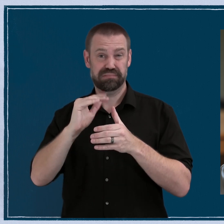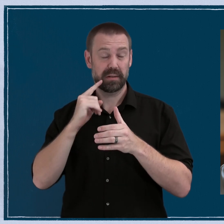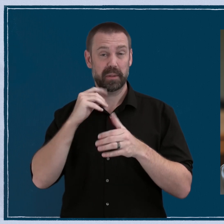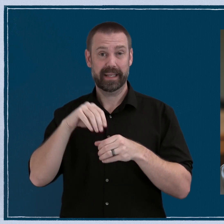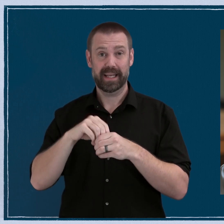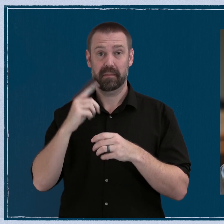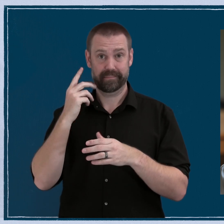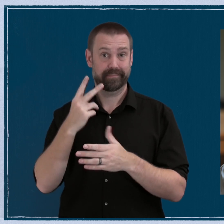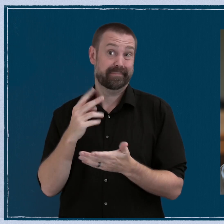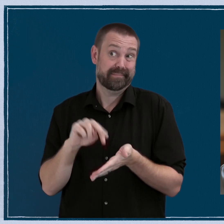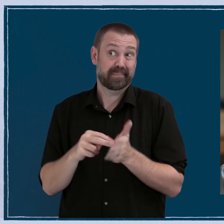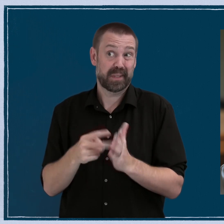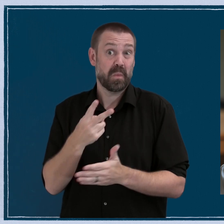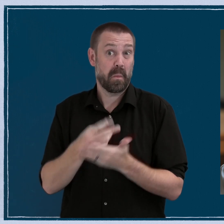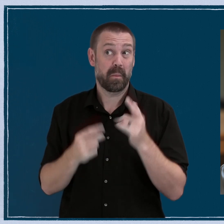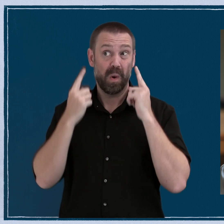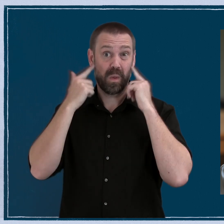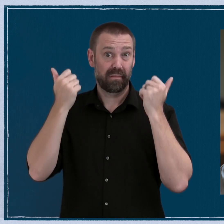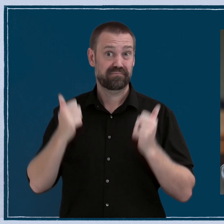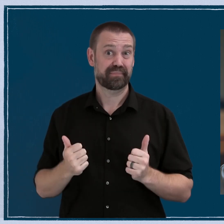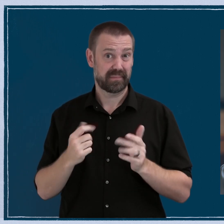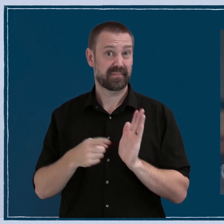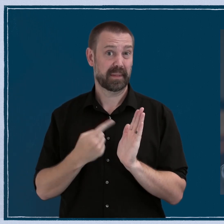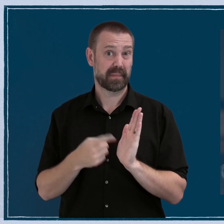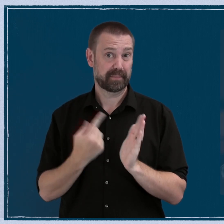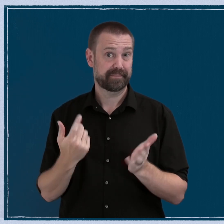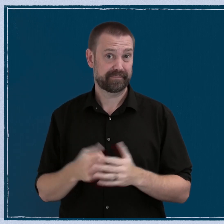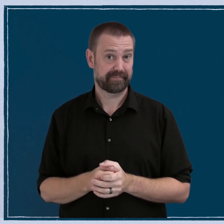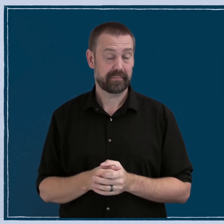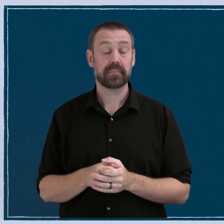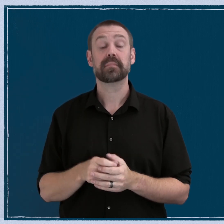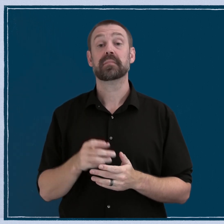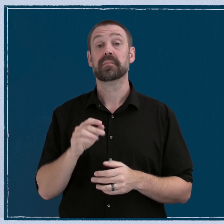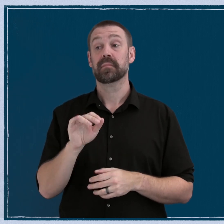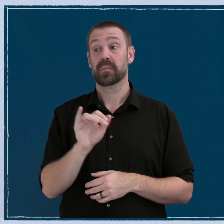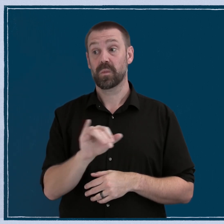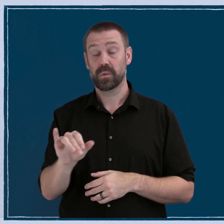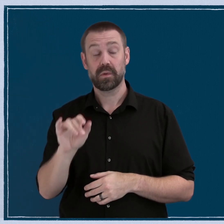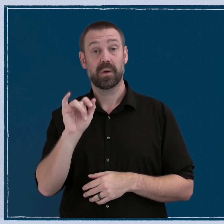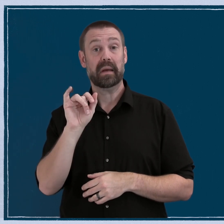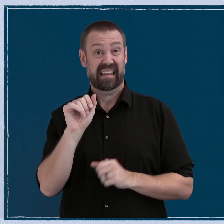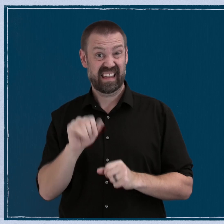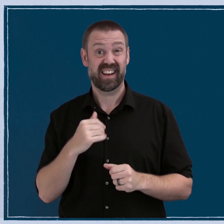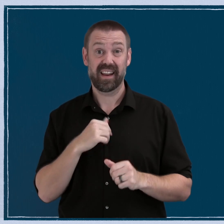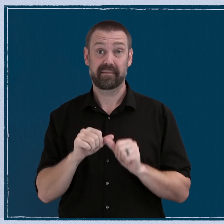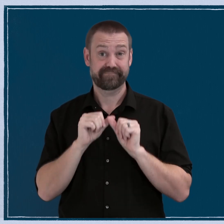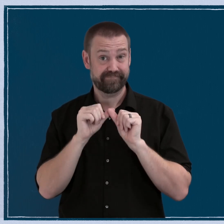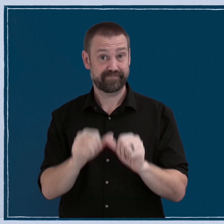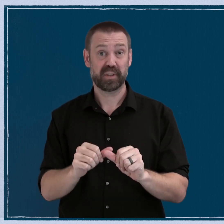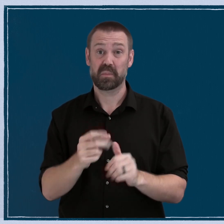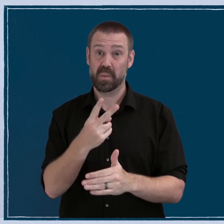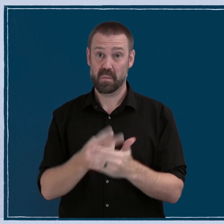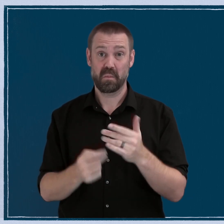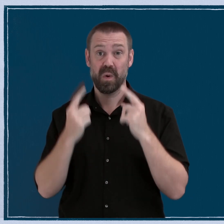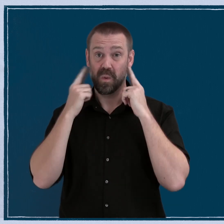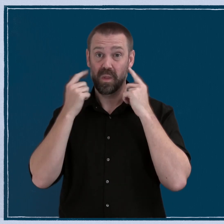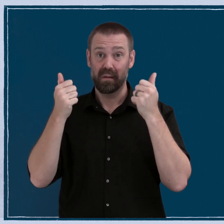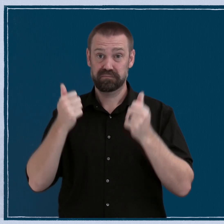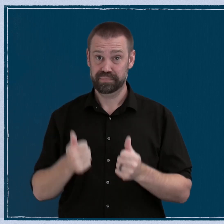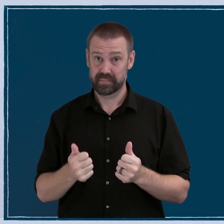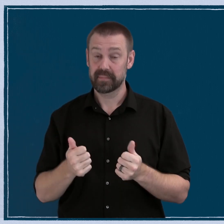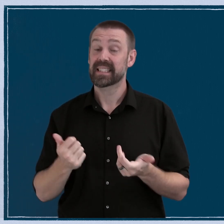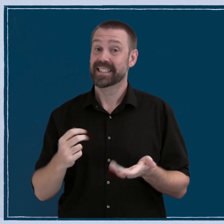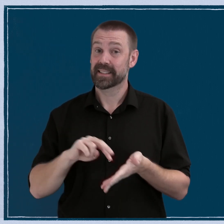hearing, which can mean that both ears are impacted at times. Also, it's possible for children to develop permanent hearing differences in